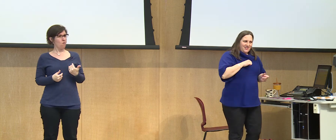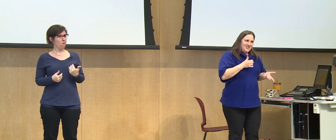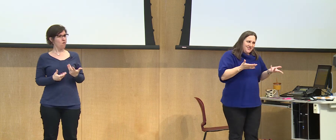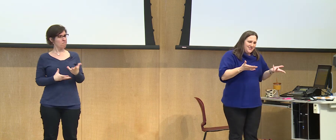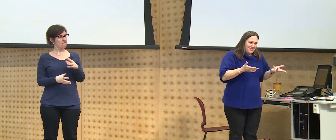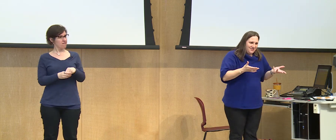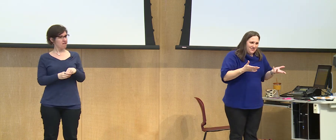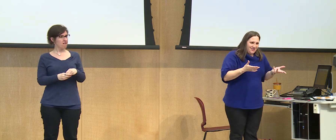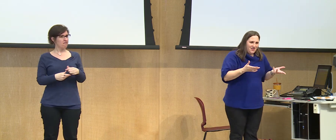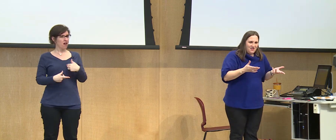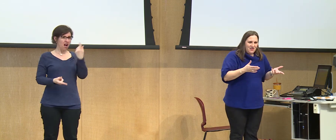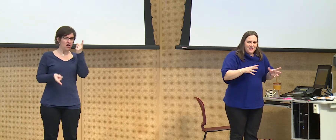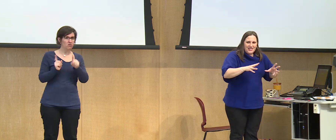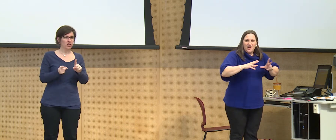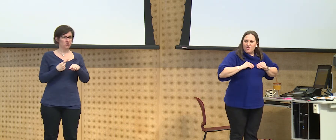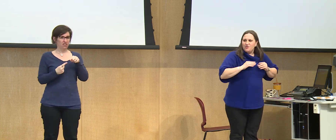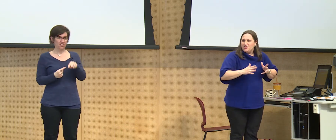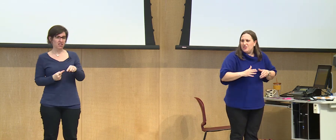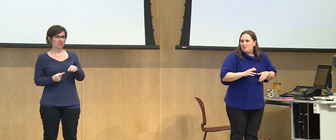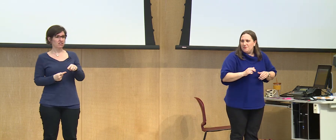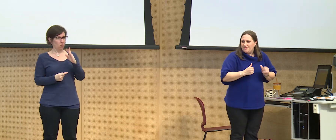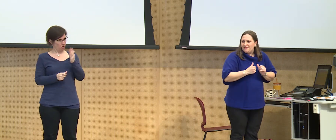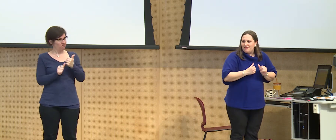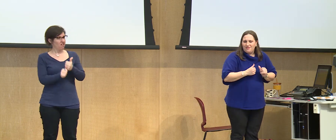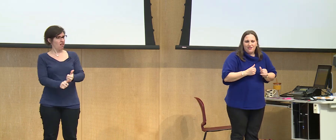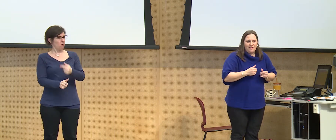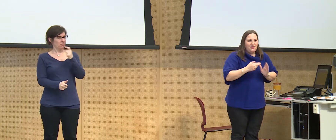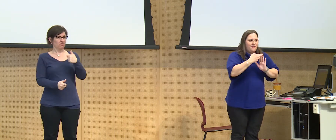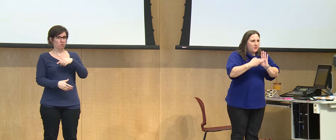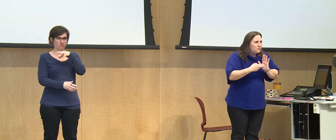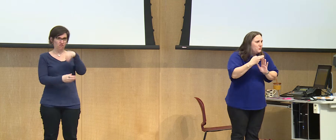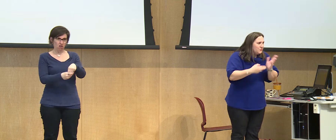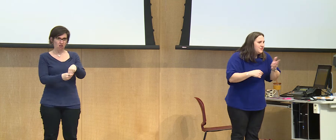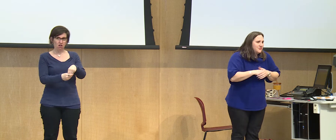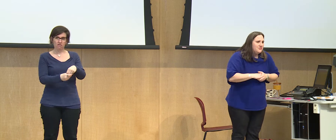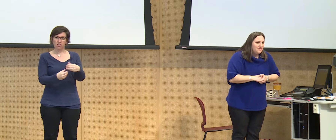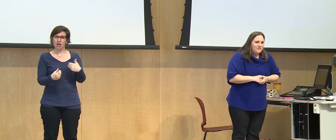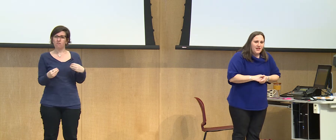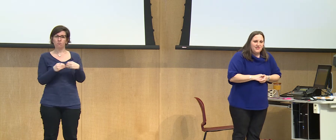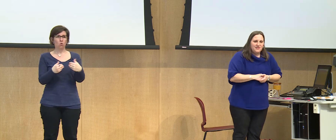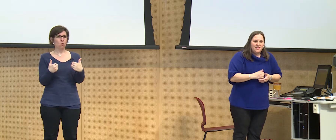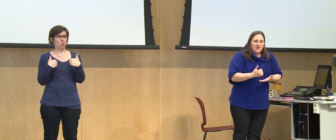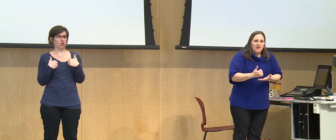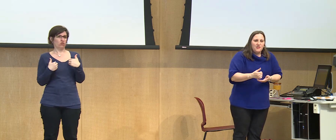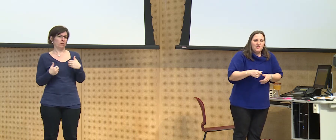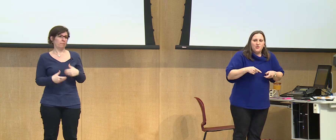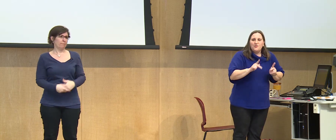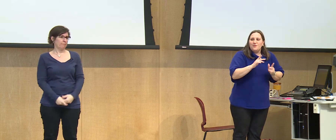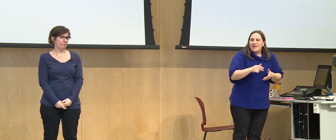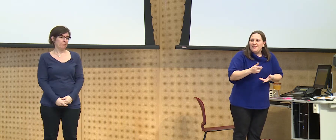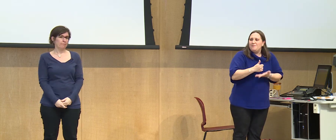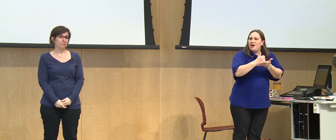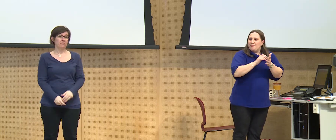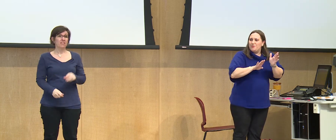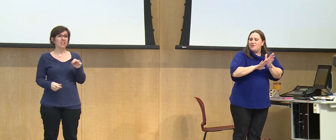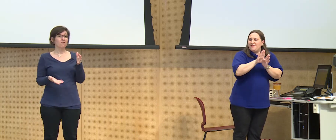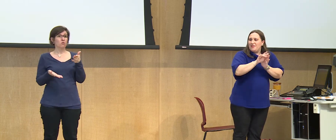and take ownership of the rules, right? So if you let them help you develop